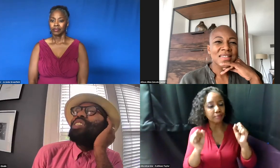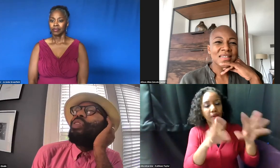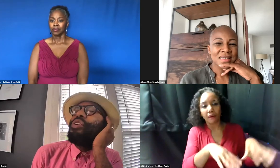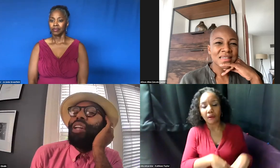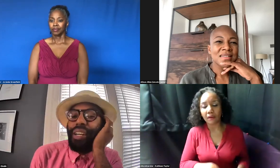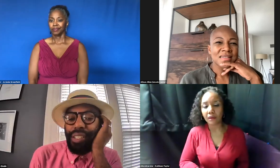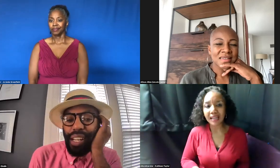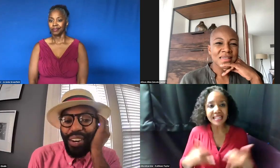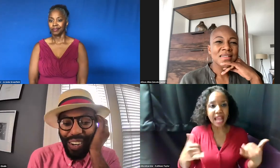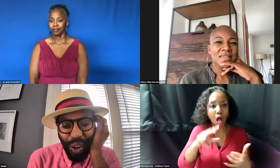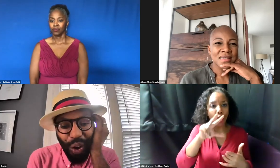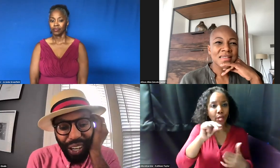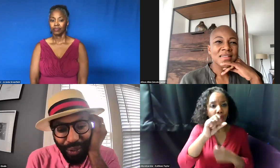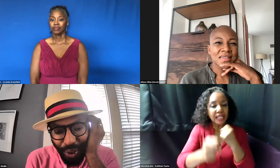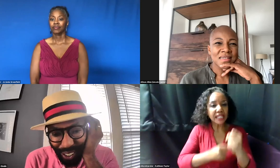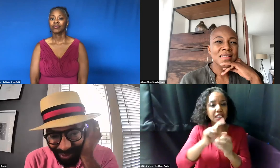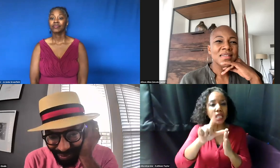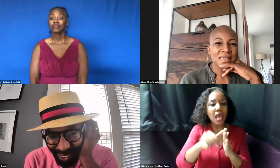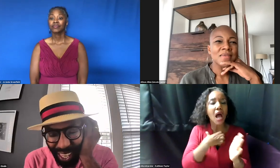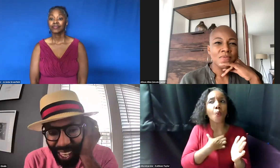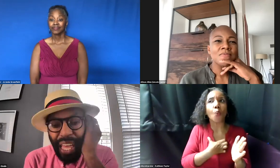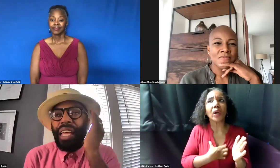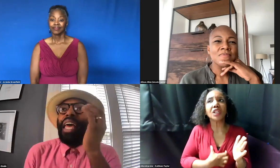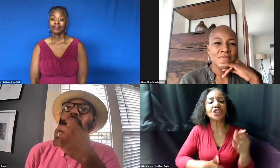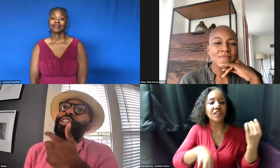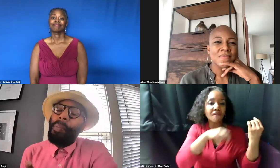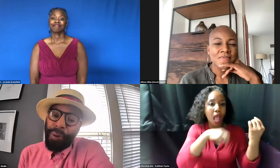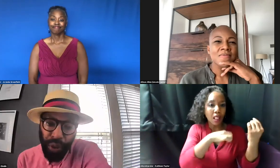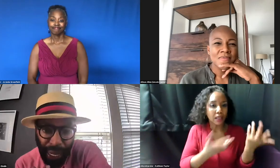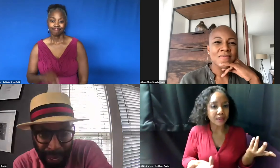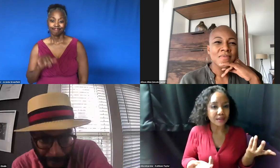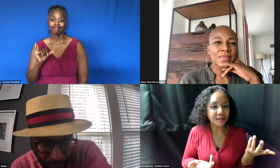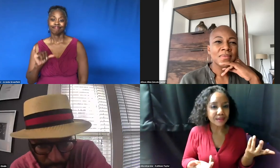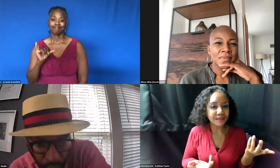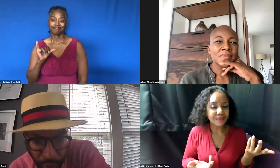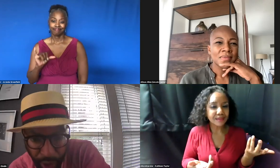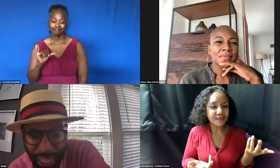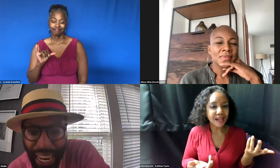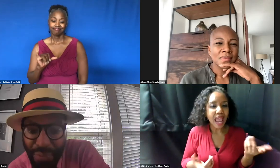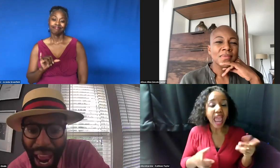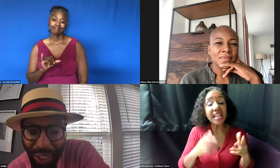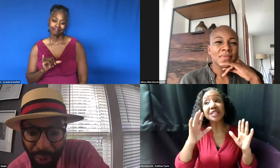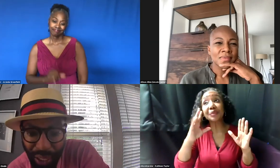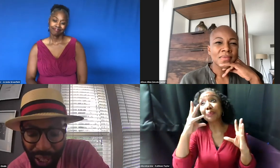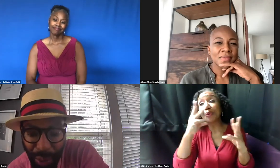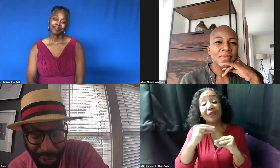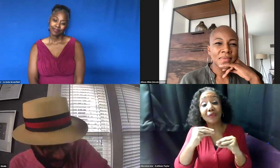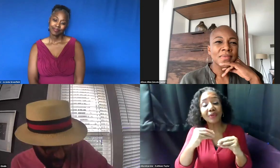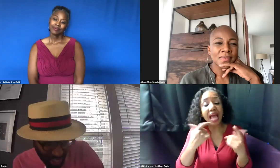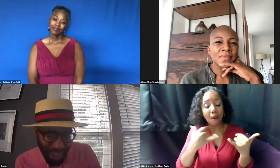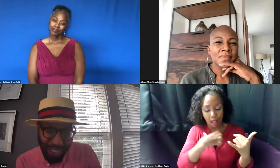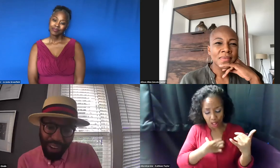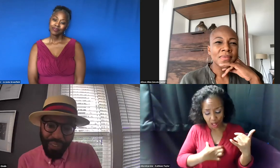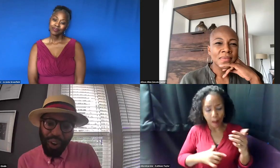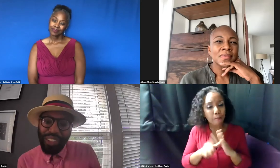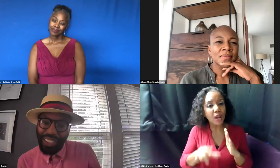find myself 30 years later longing for it. Mm-hmm. And there's a beauty in being able to long for it and connect back to it, but it's